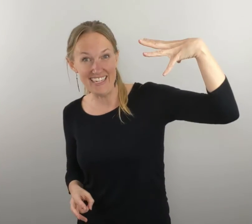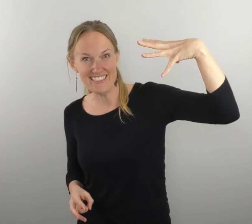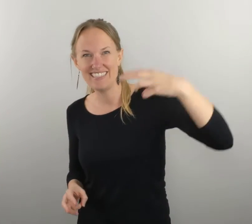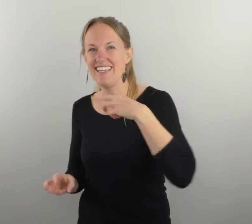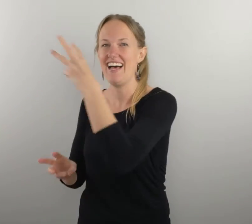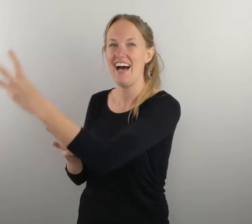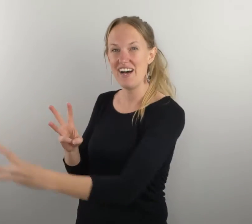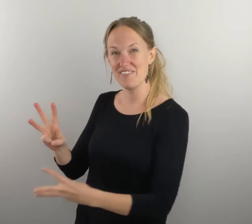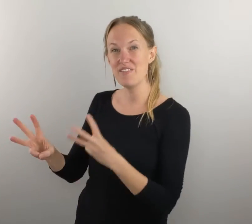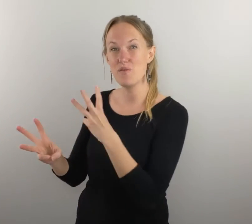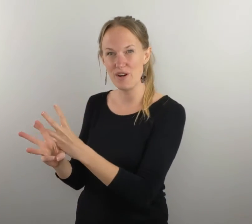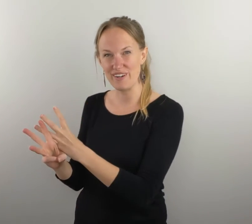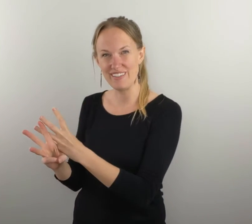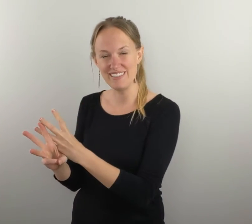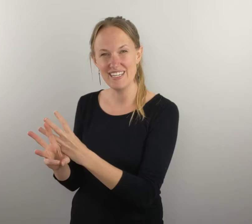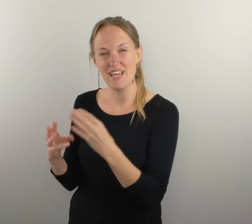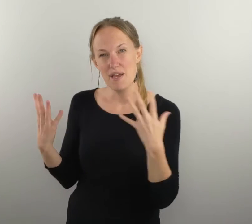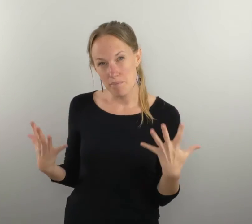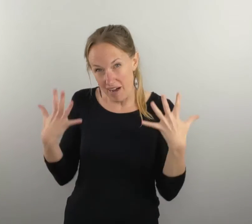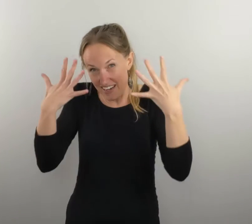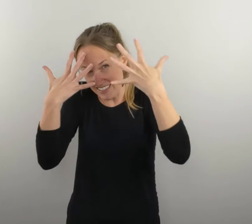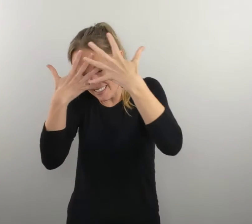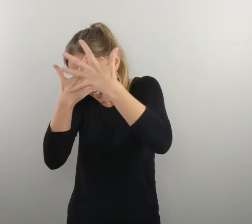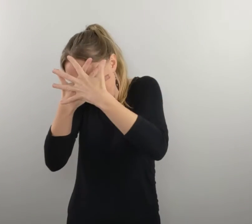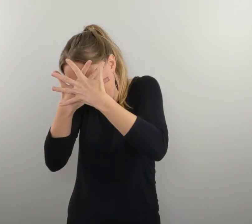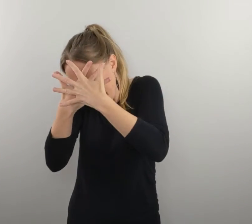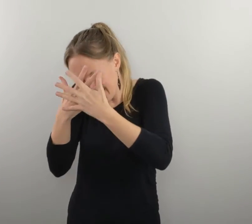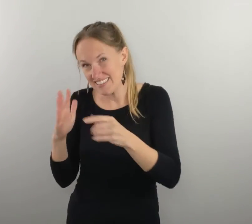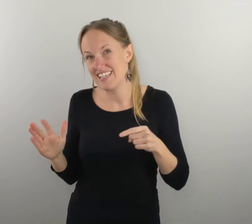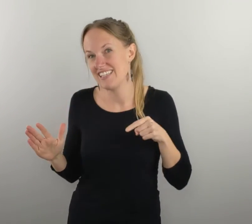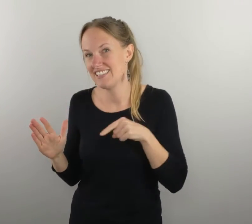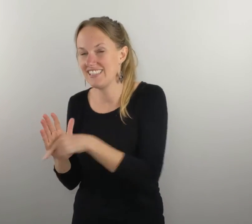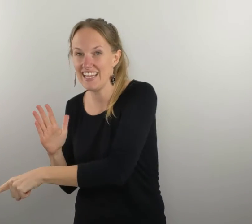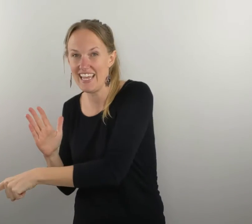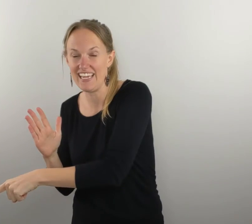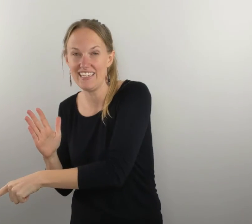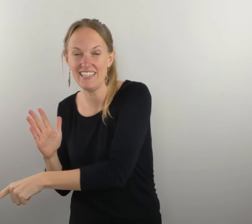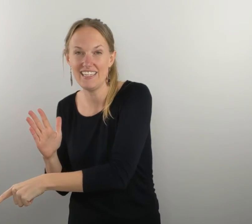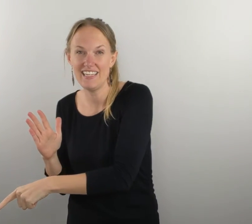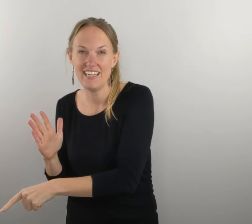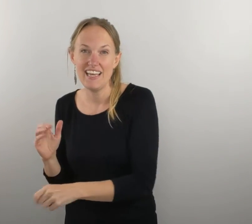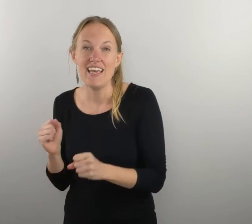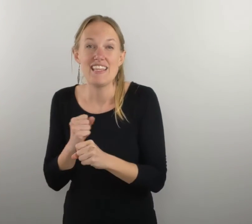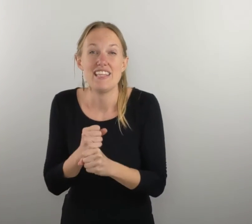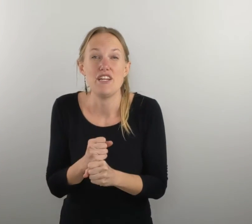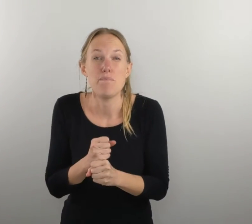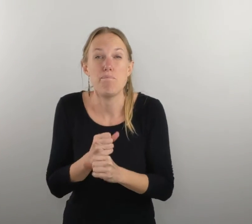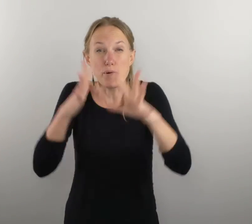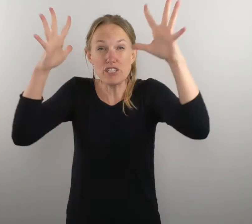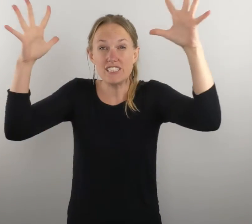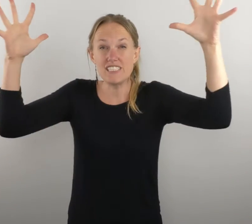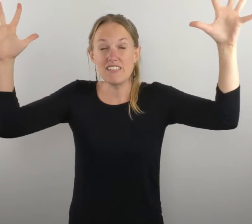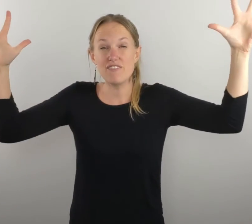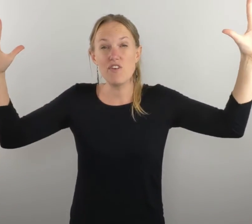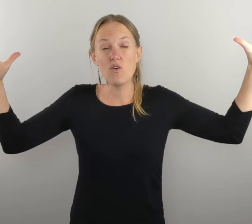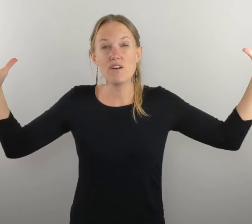light of the world by darkness slain, then bursting